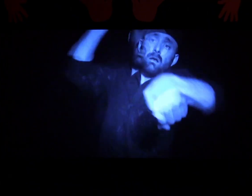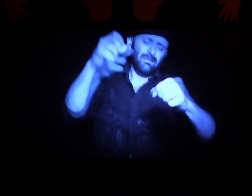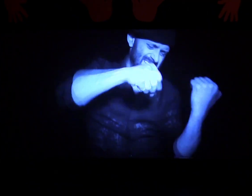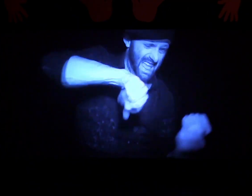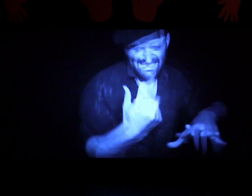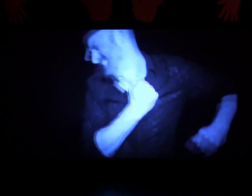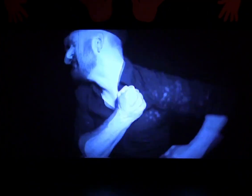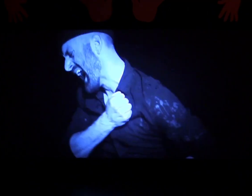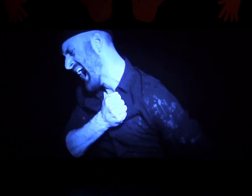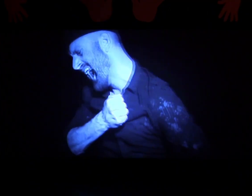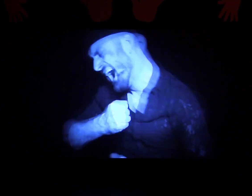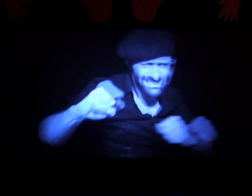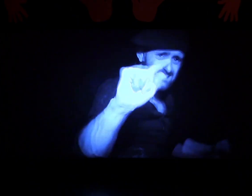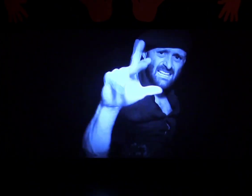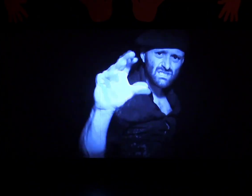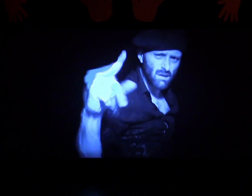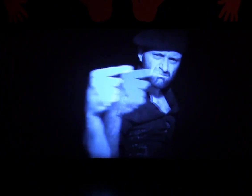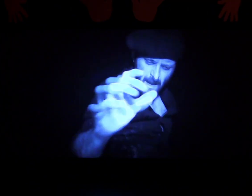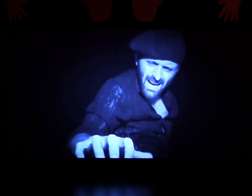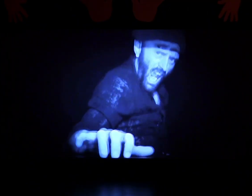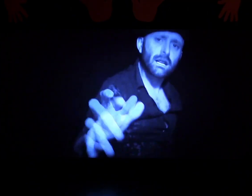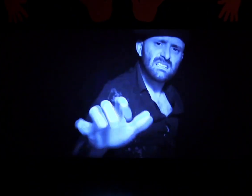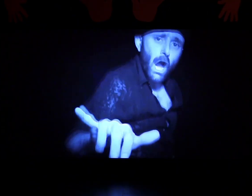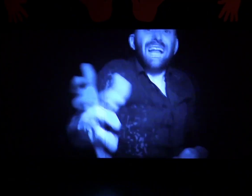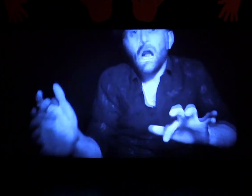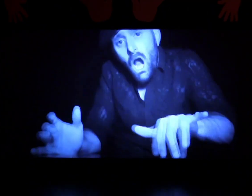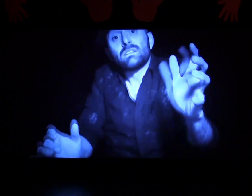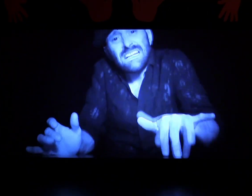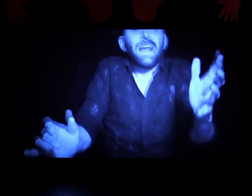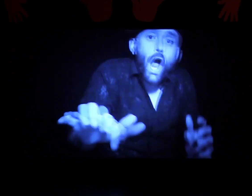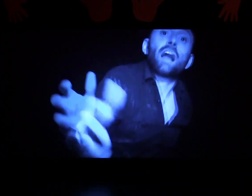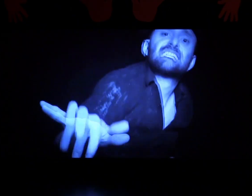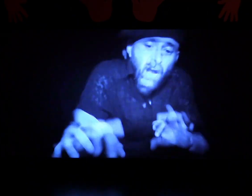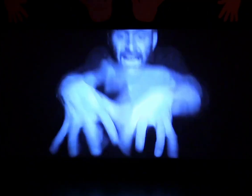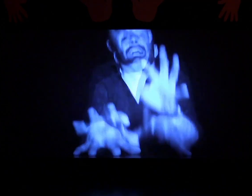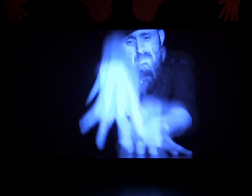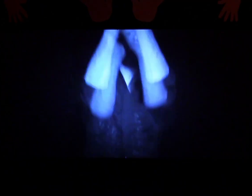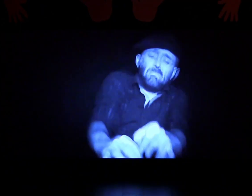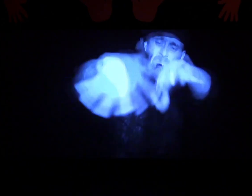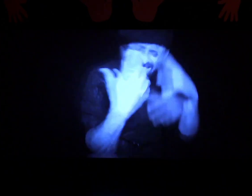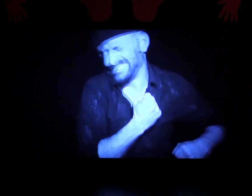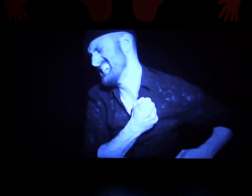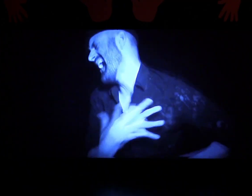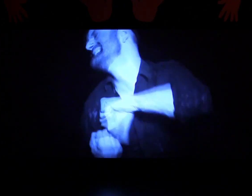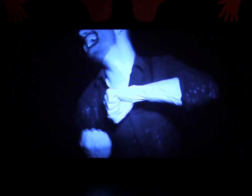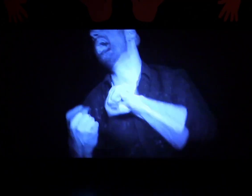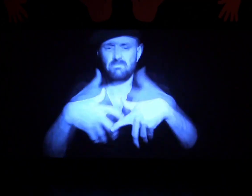back hours. Tick tock, no tock, tick tock, tick. Taking back that time, taking back that